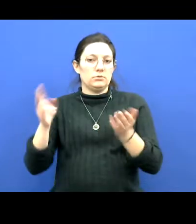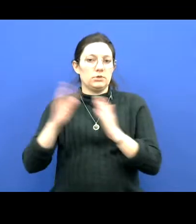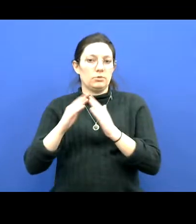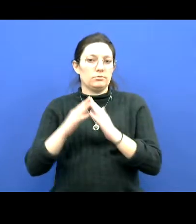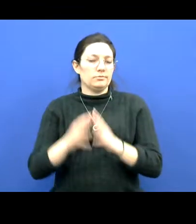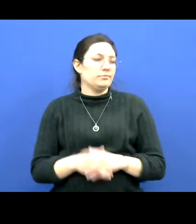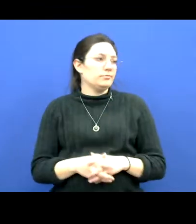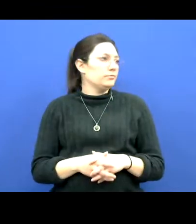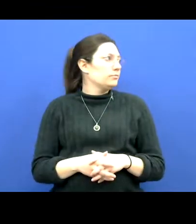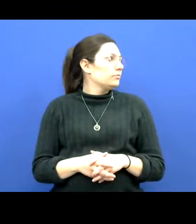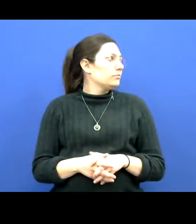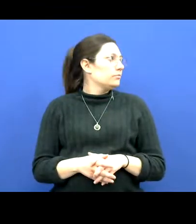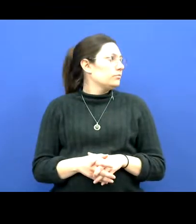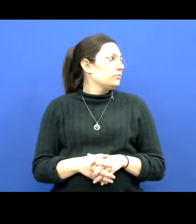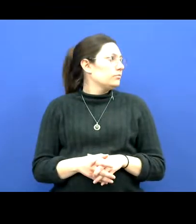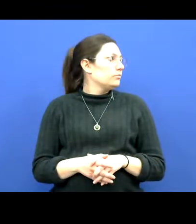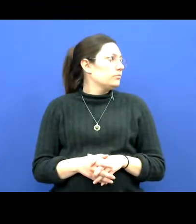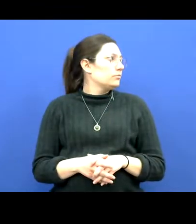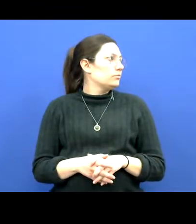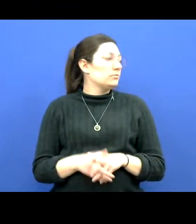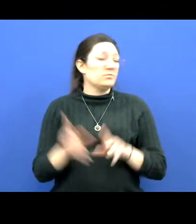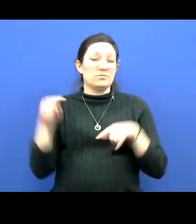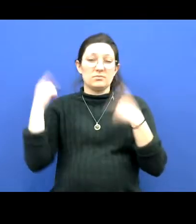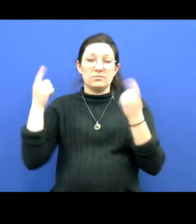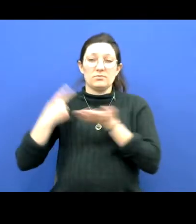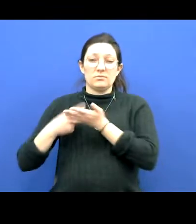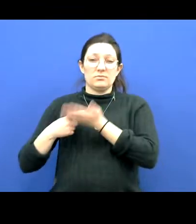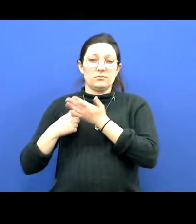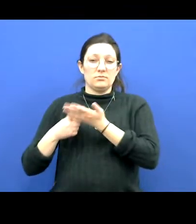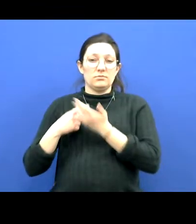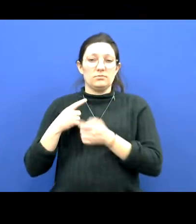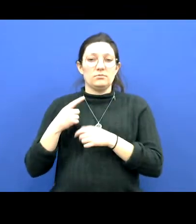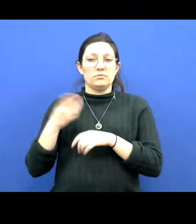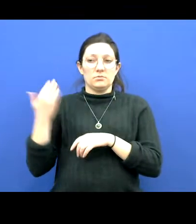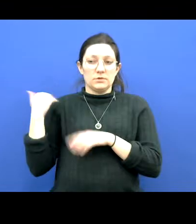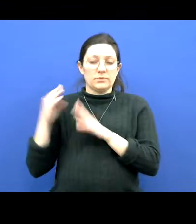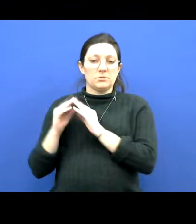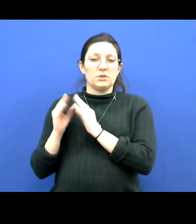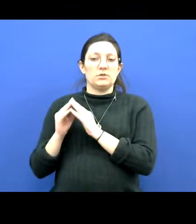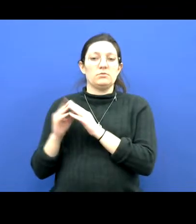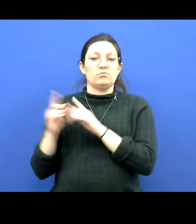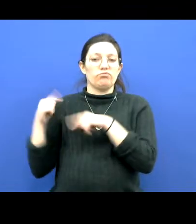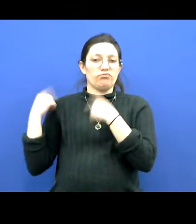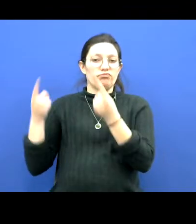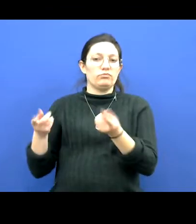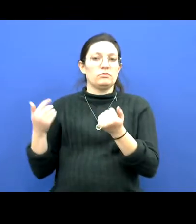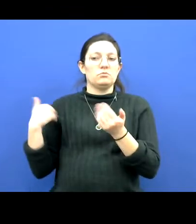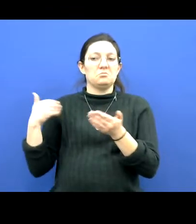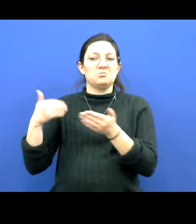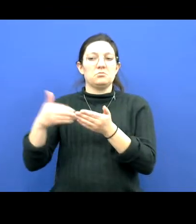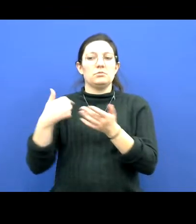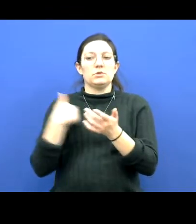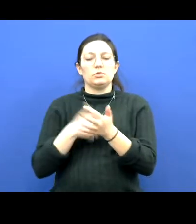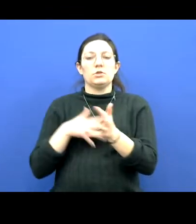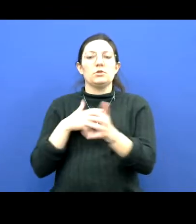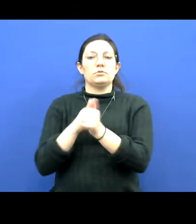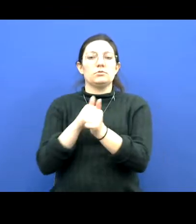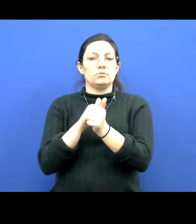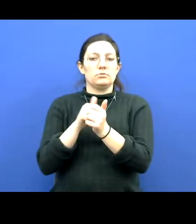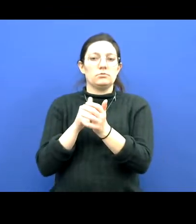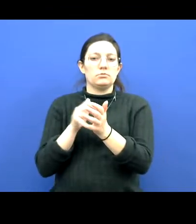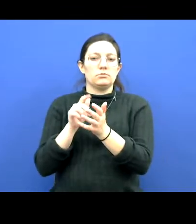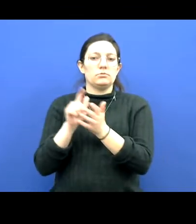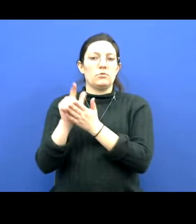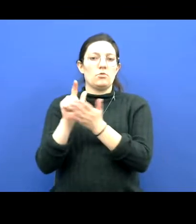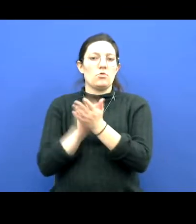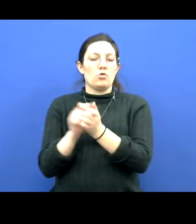So they're based off of discussions at previous meetings. We did update the law, so we'll be putting